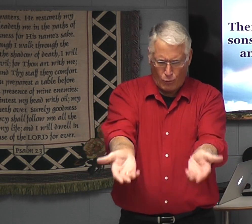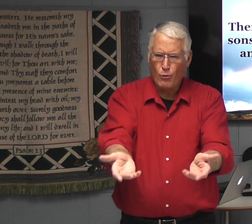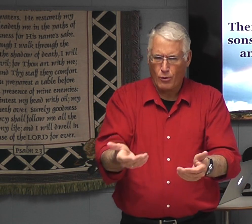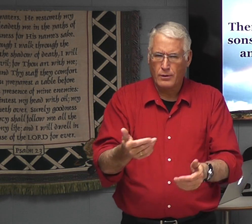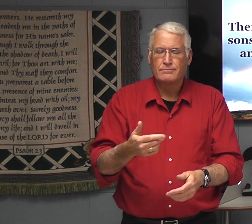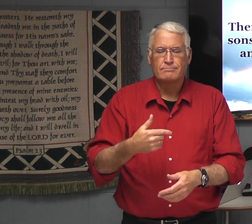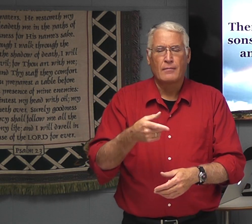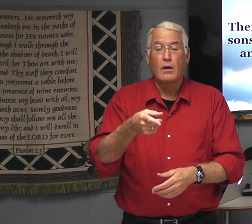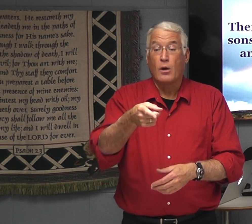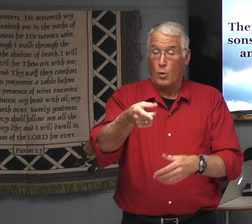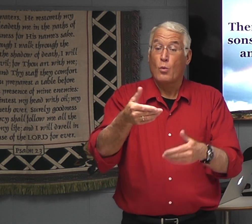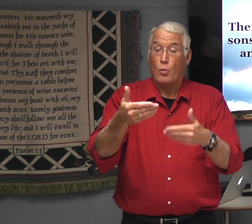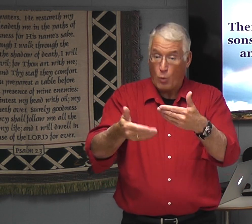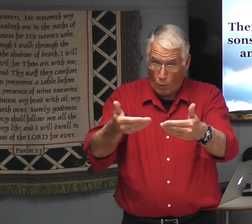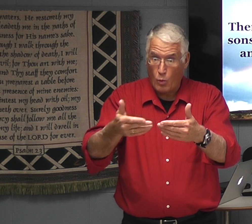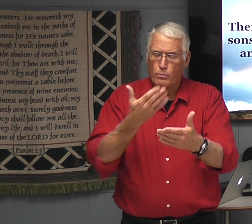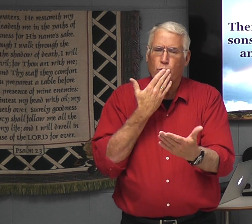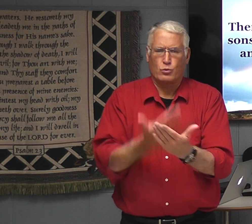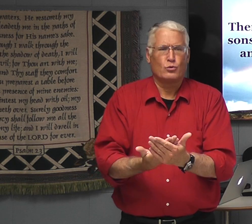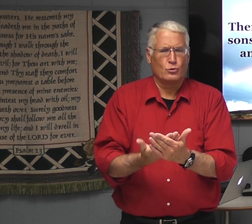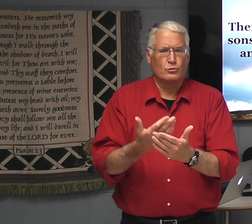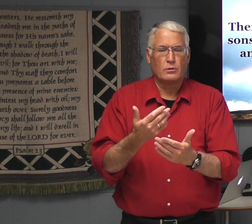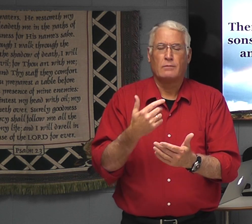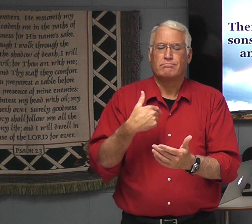that God let them know to go ahead.